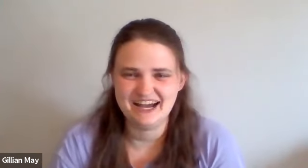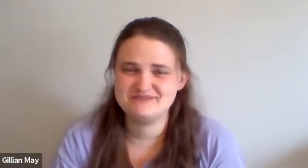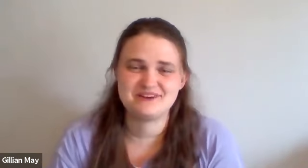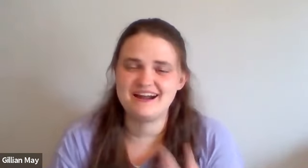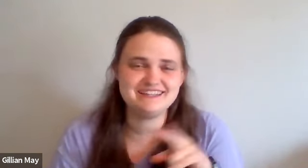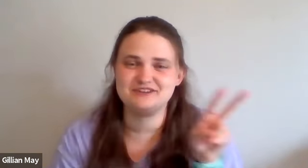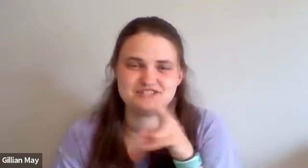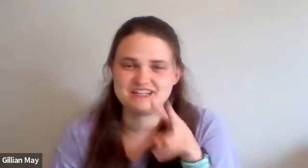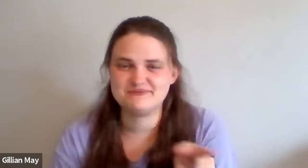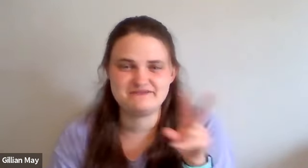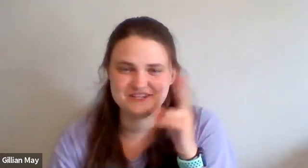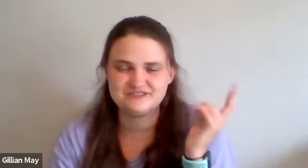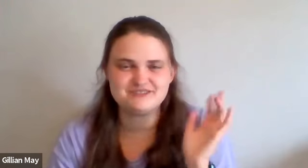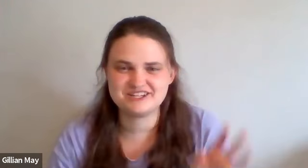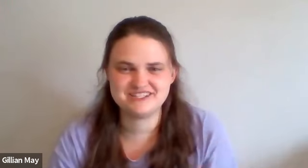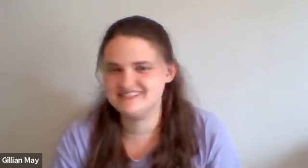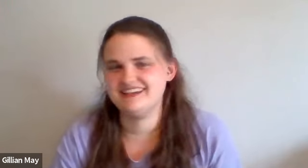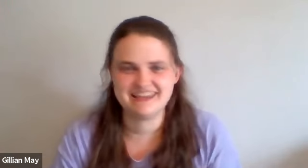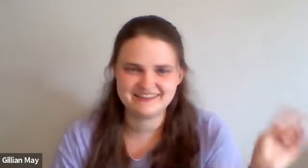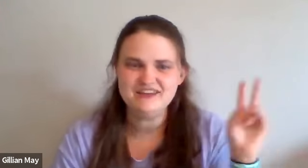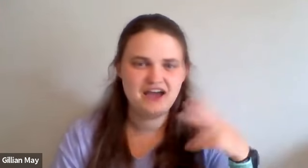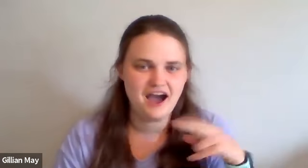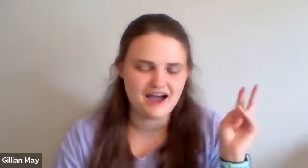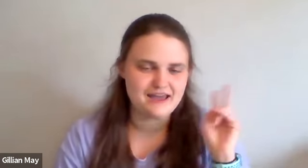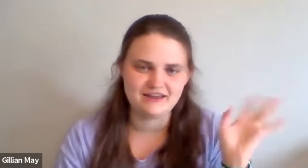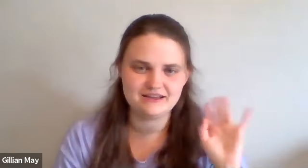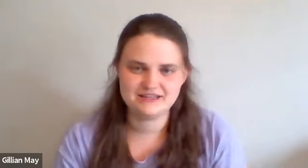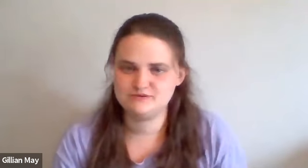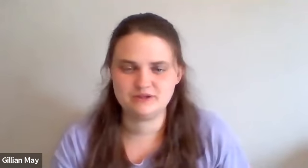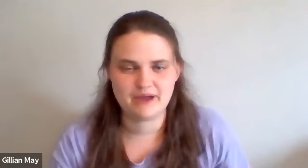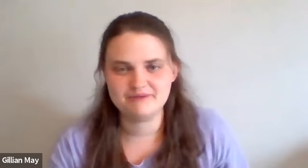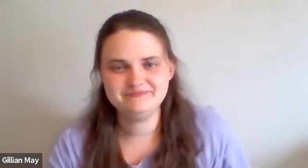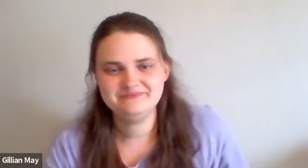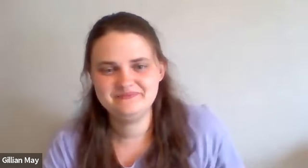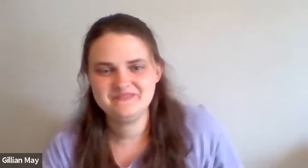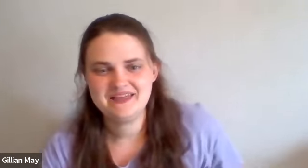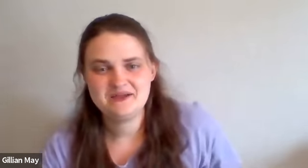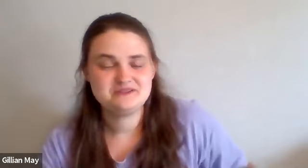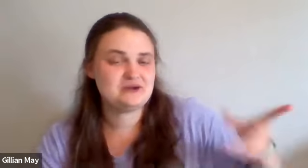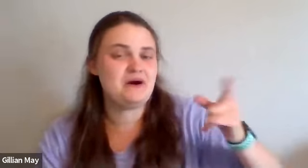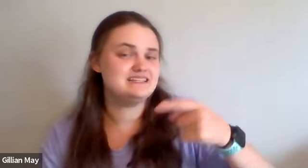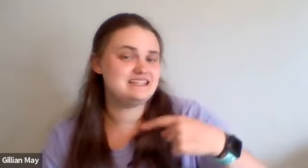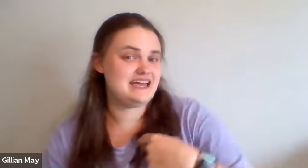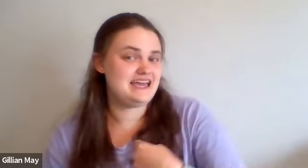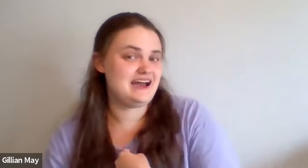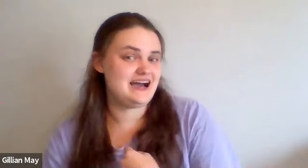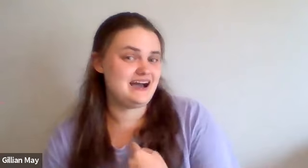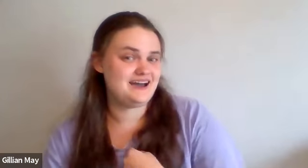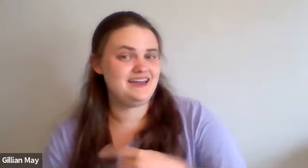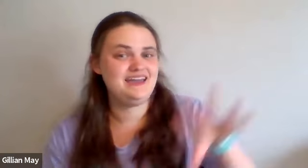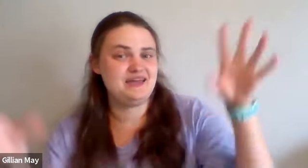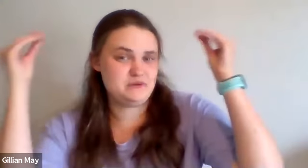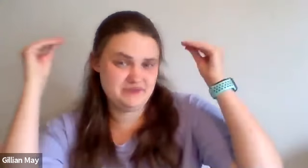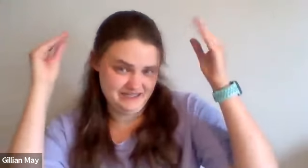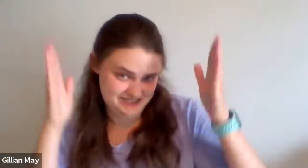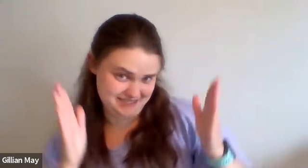I'm sorry. I get so distracted by facial expressions. Like, it's really bad. So I said, I am a